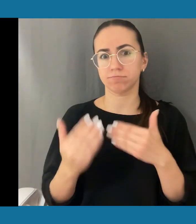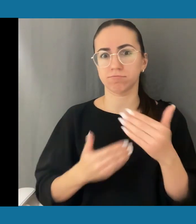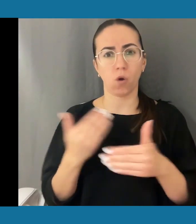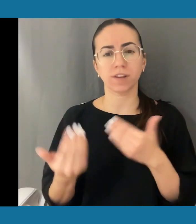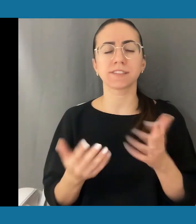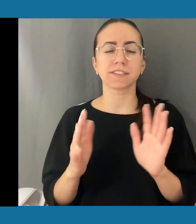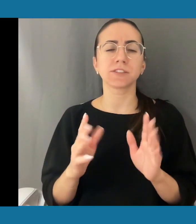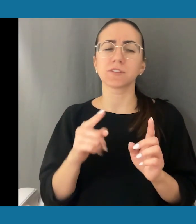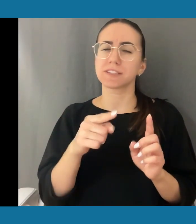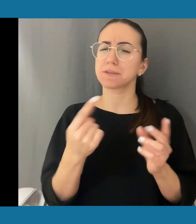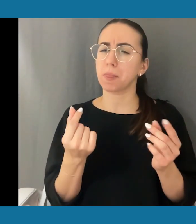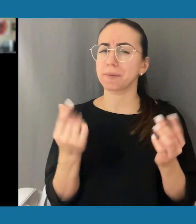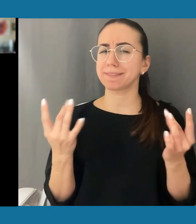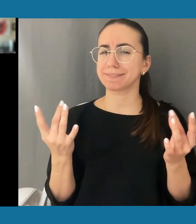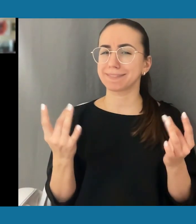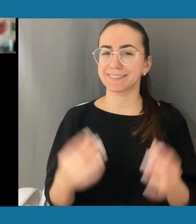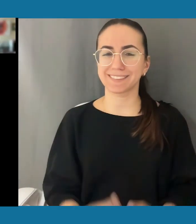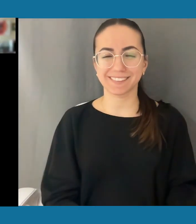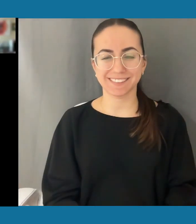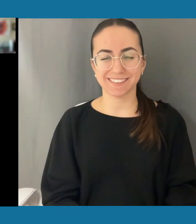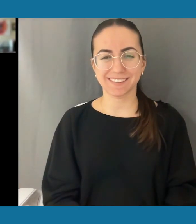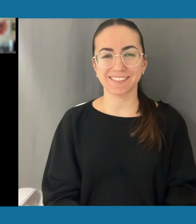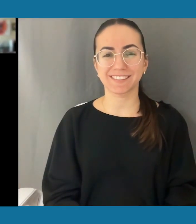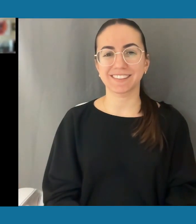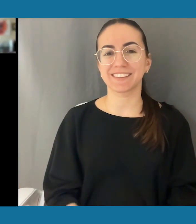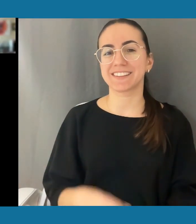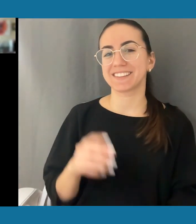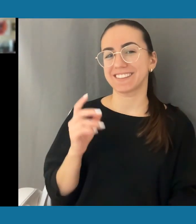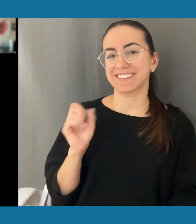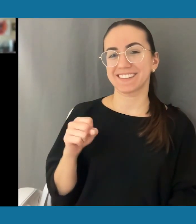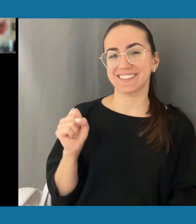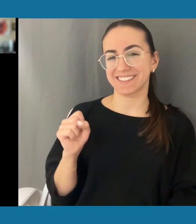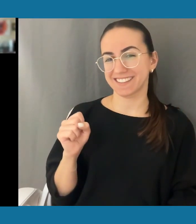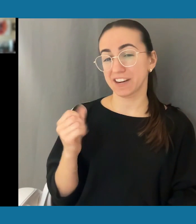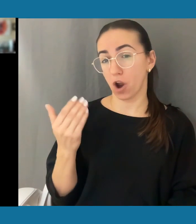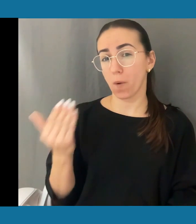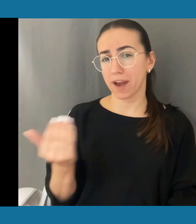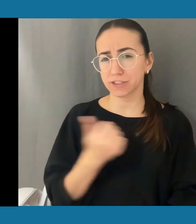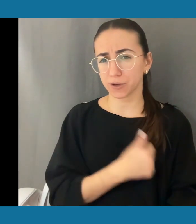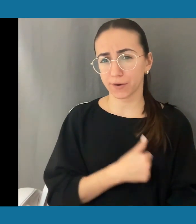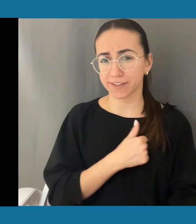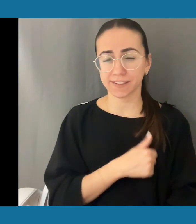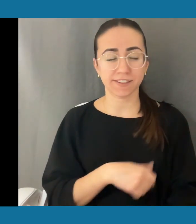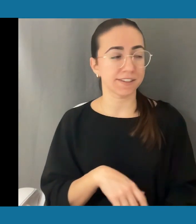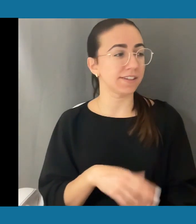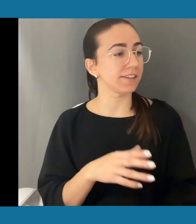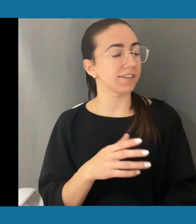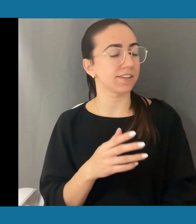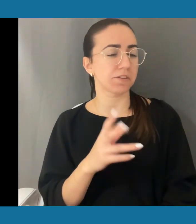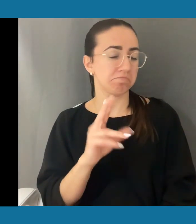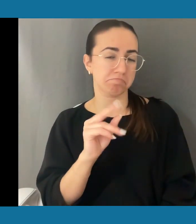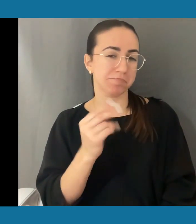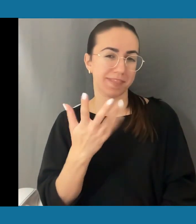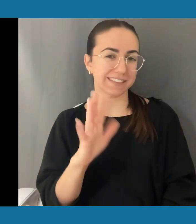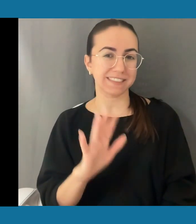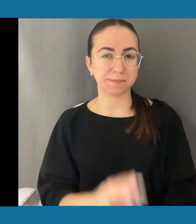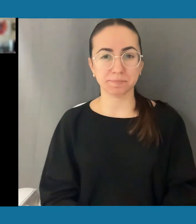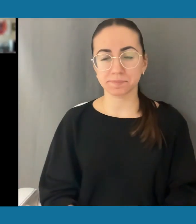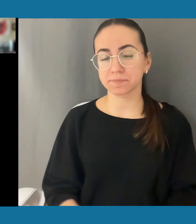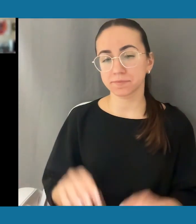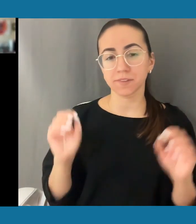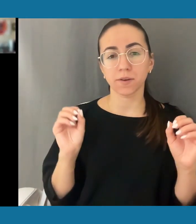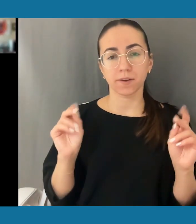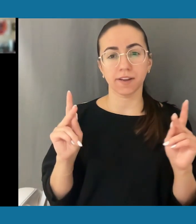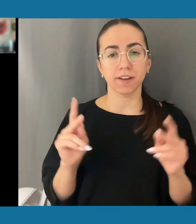tricky because they are. Oh, go ahead. Sorry, I didn't mean to cut you off. No, that's it. So this was one of